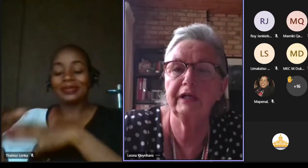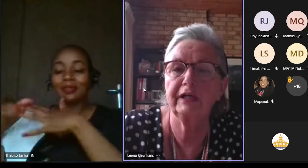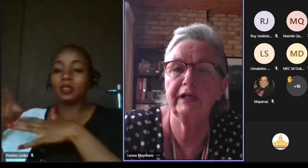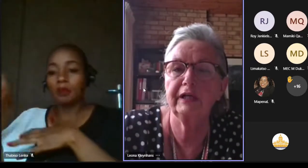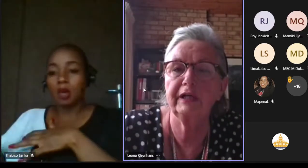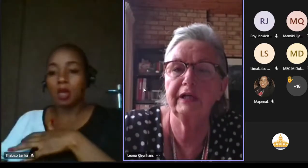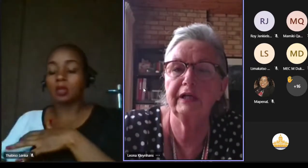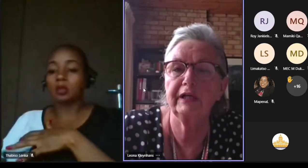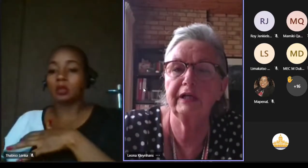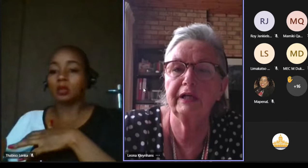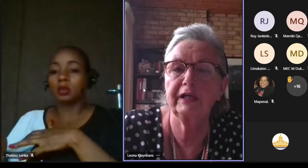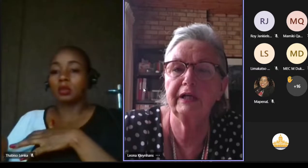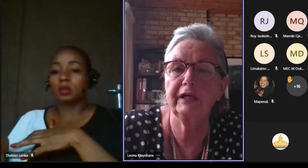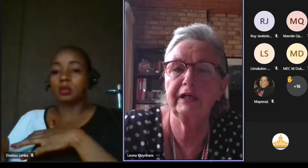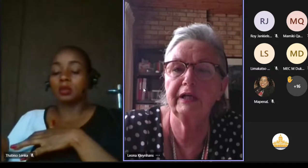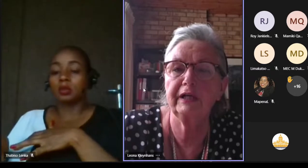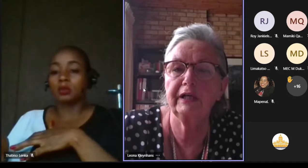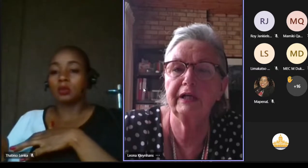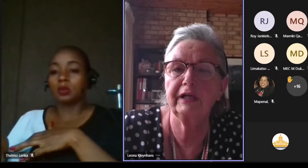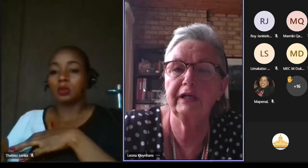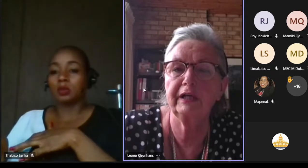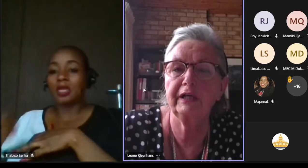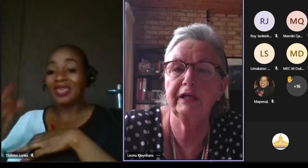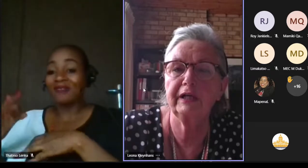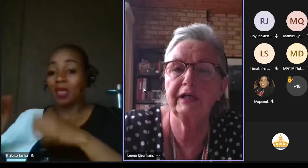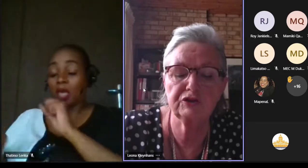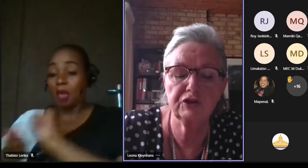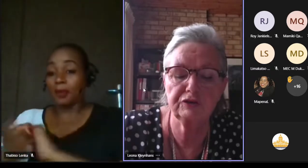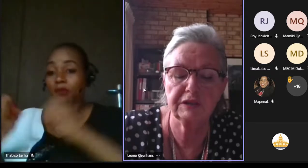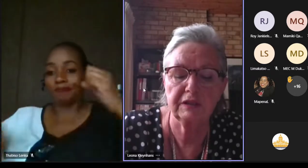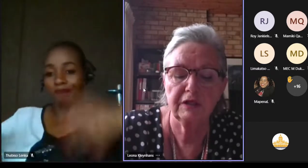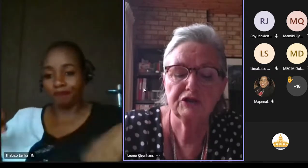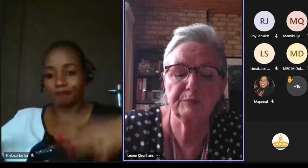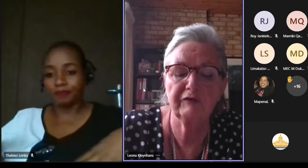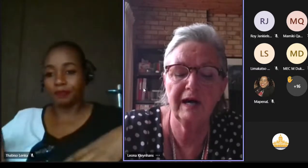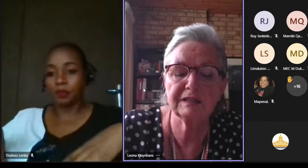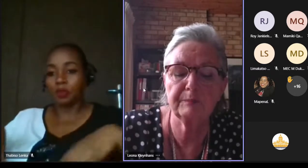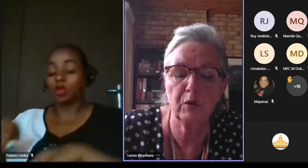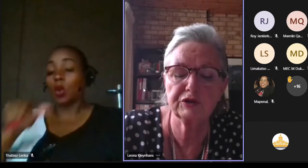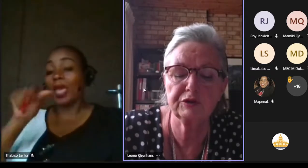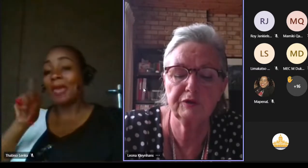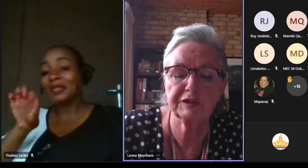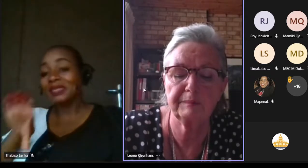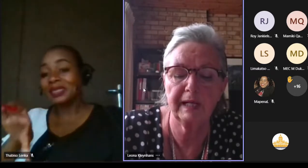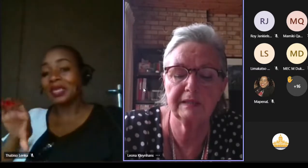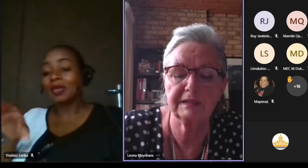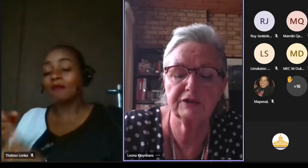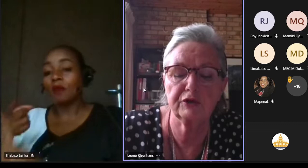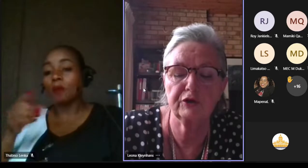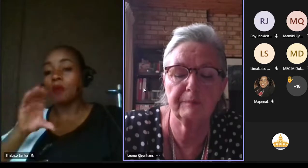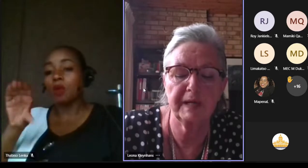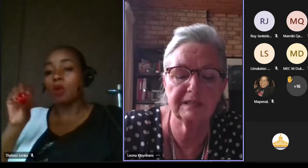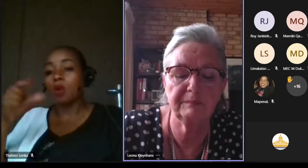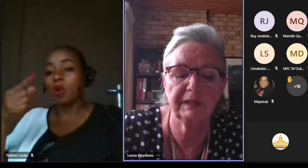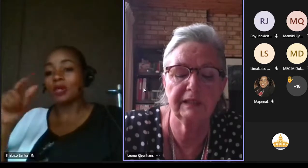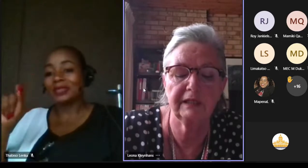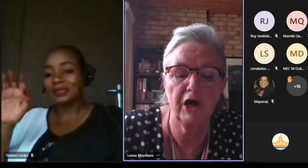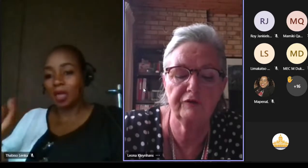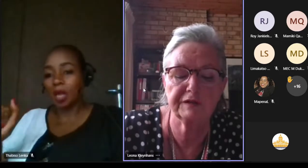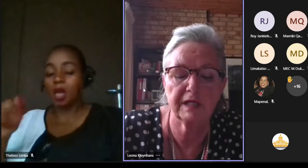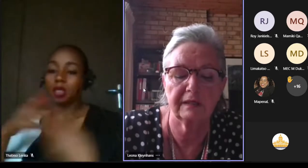for incompetence and thieves. The MEC of COGTA has a duty to provide support to municipalities through